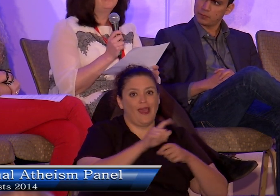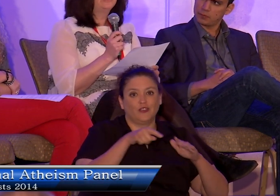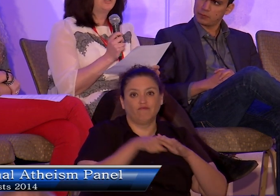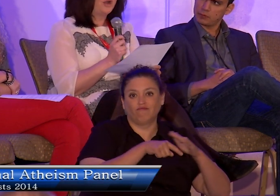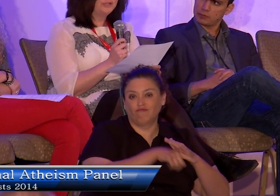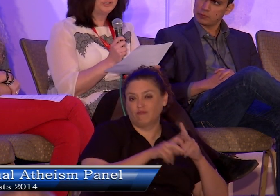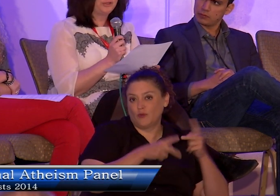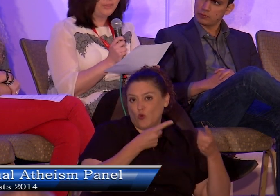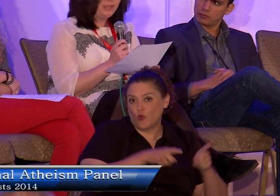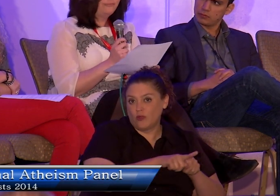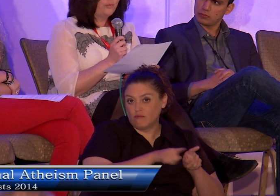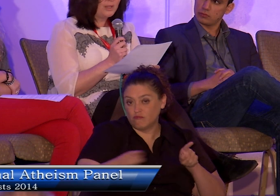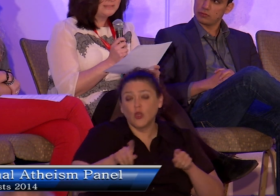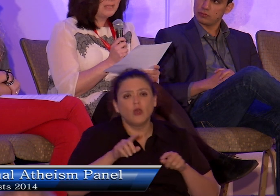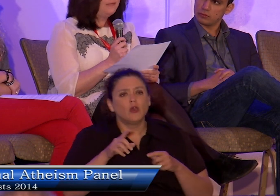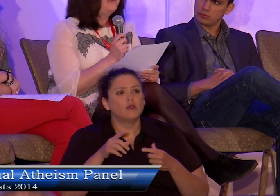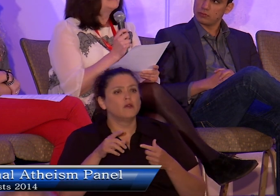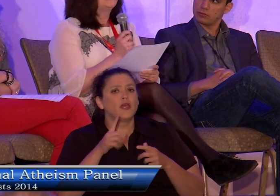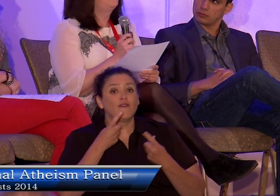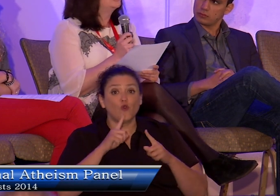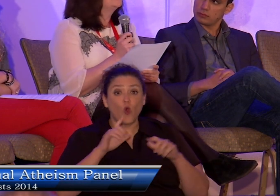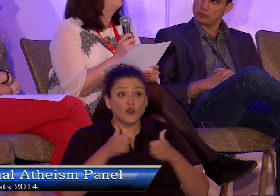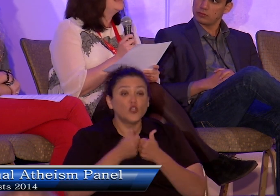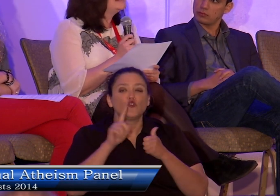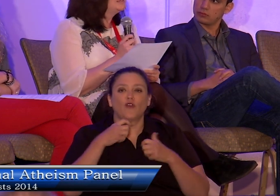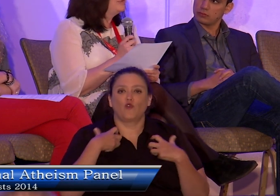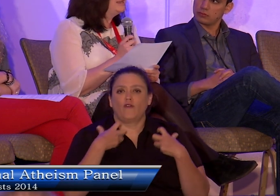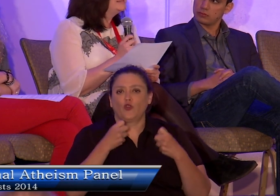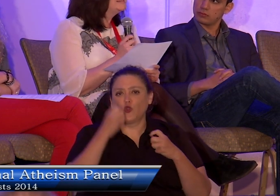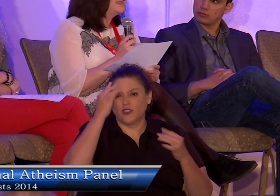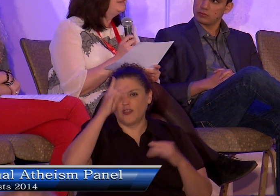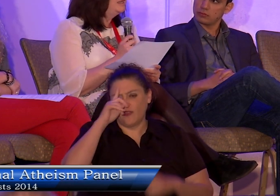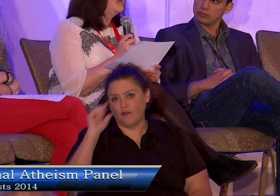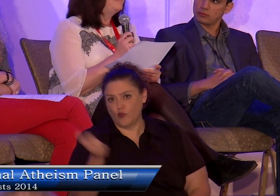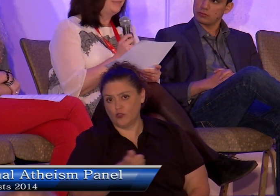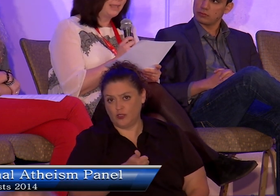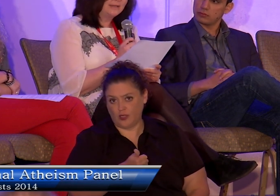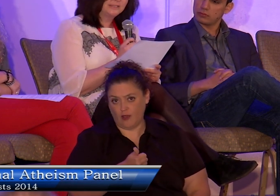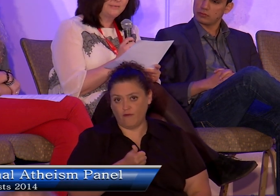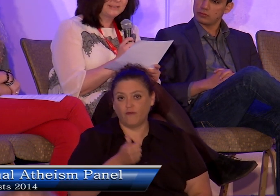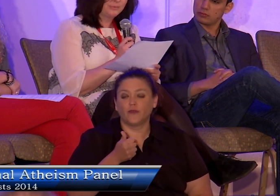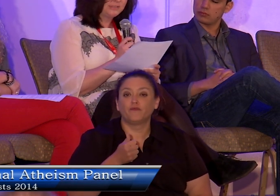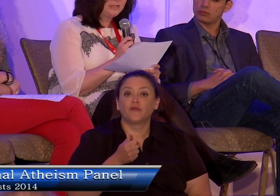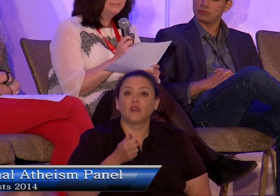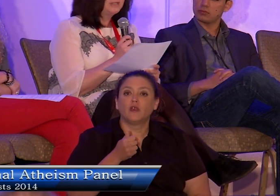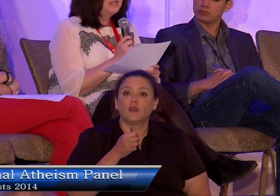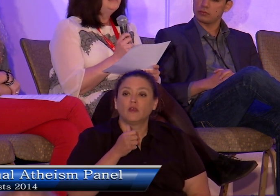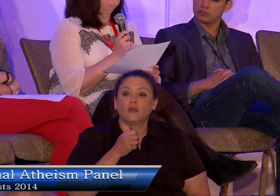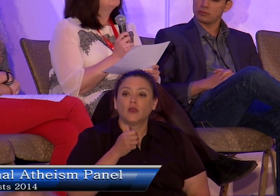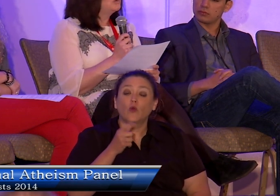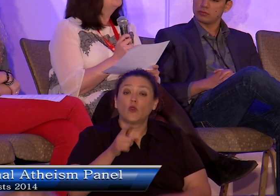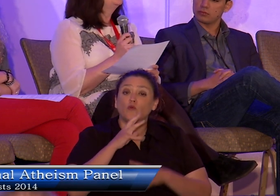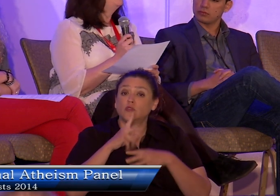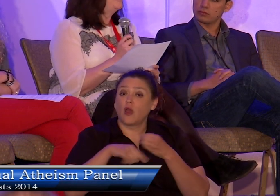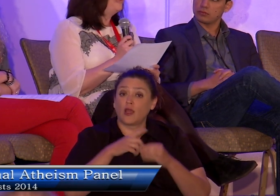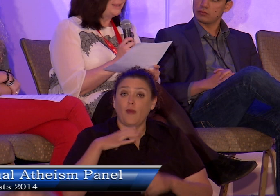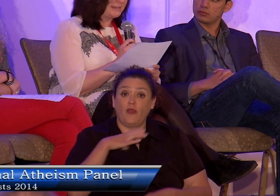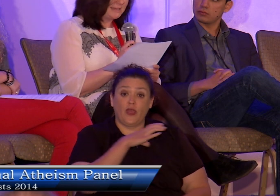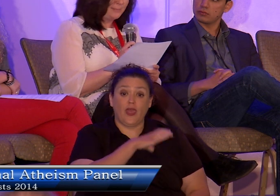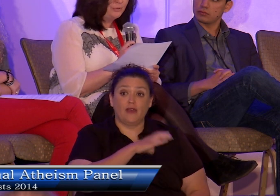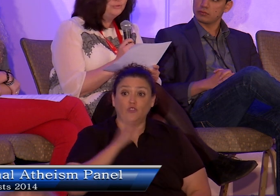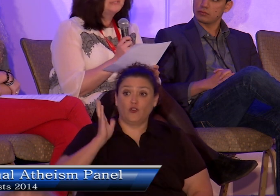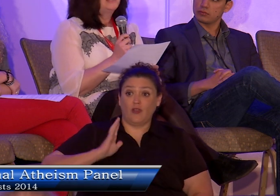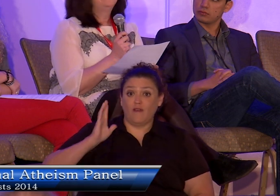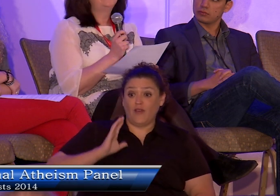course, having the courage to think for oneself, as the philosopher A.C. Grayling said about the Council of Ex-Muslims. It is also about